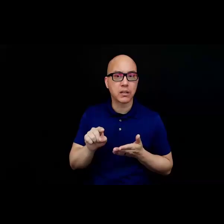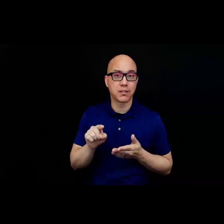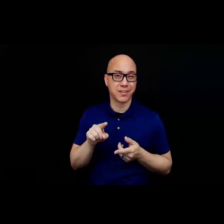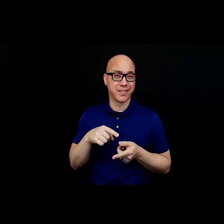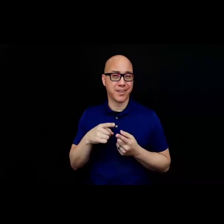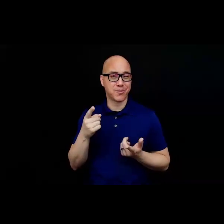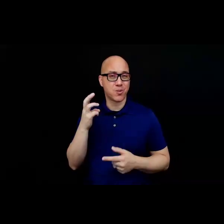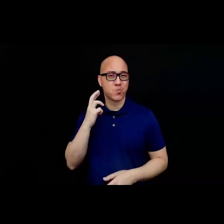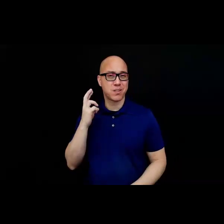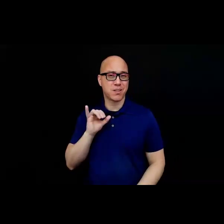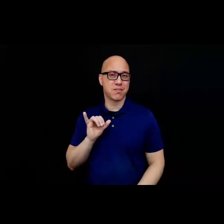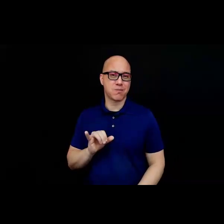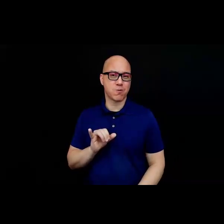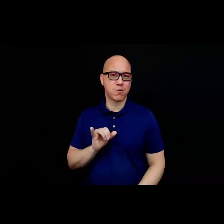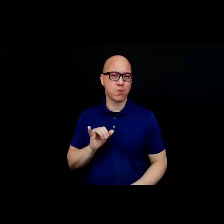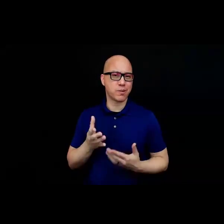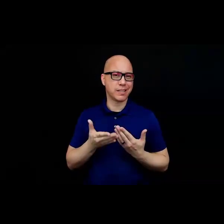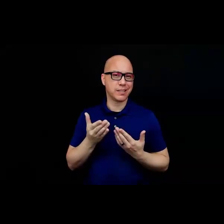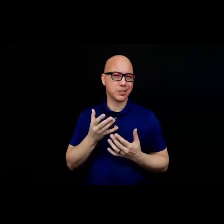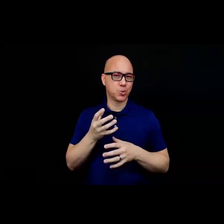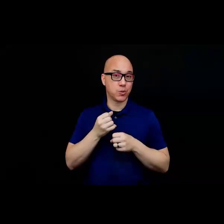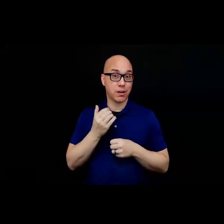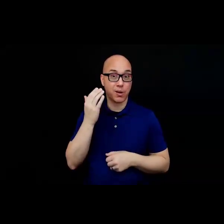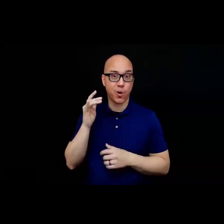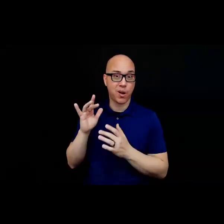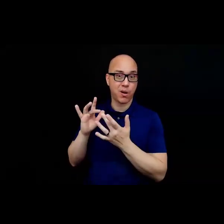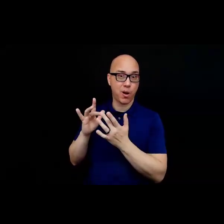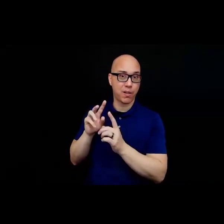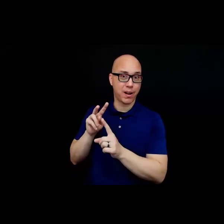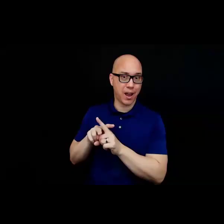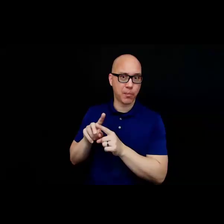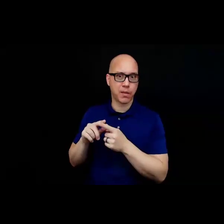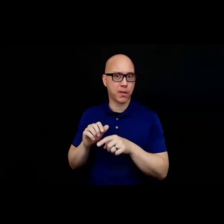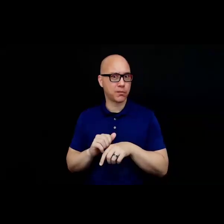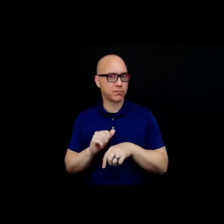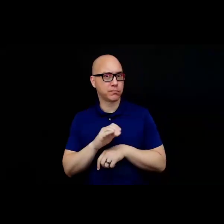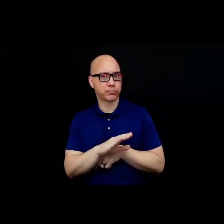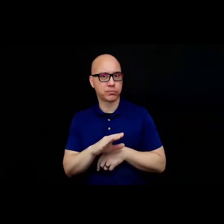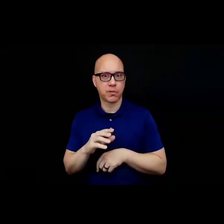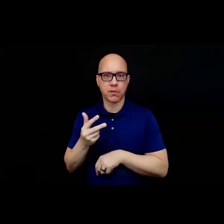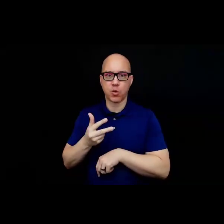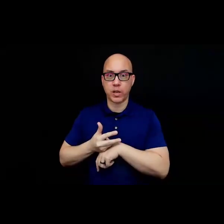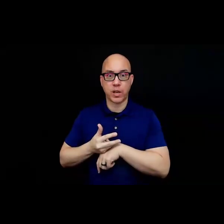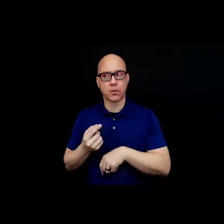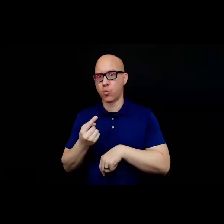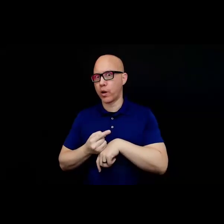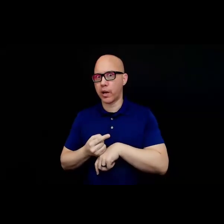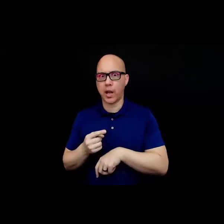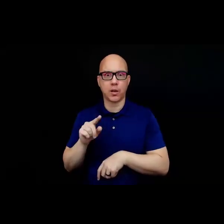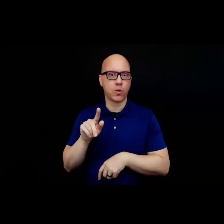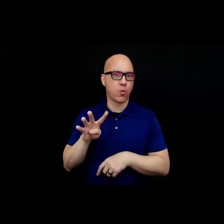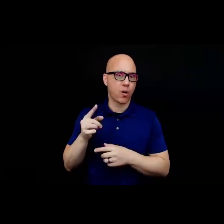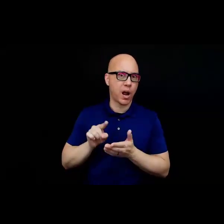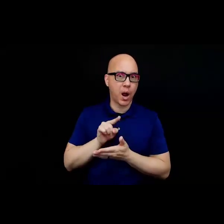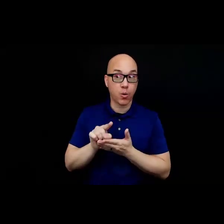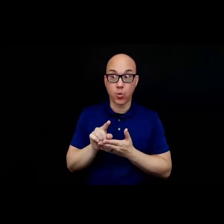just an online app that you had to do, and they sent it to you in 3 days or a day or 24 hours or